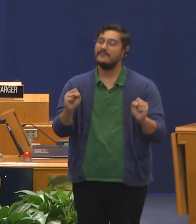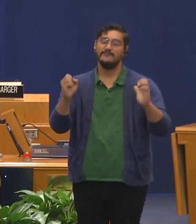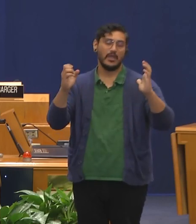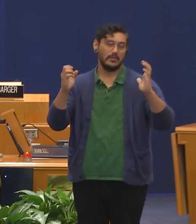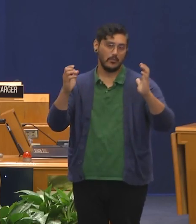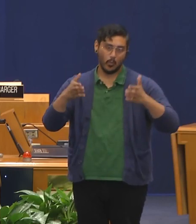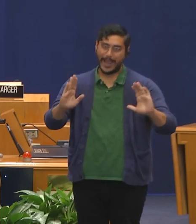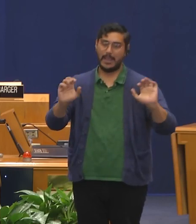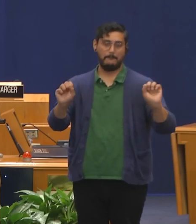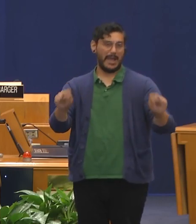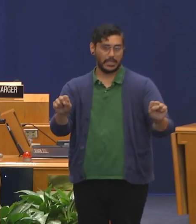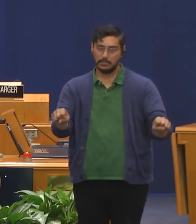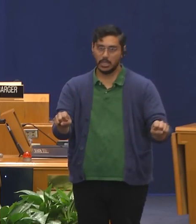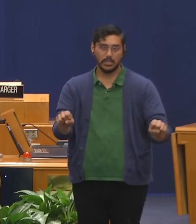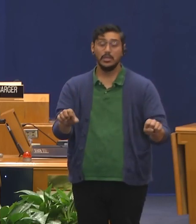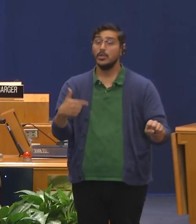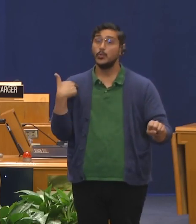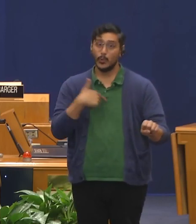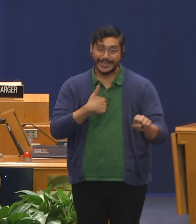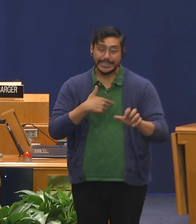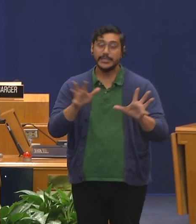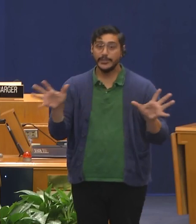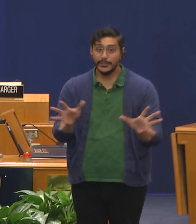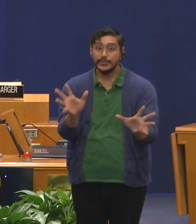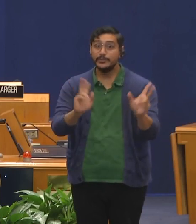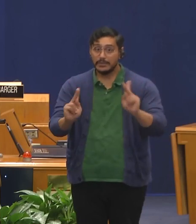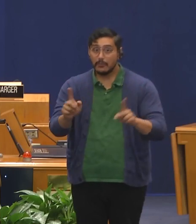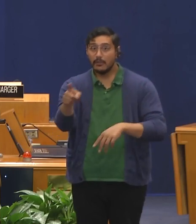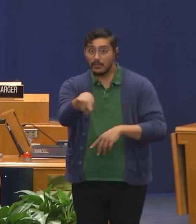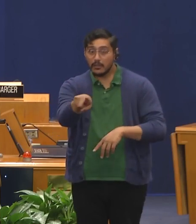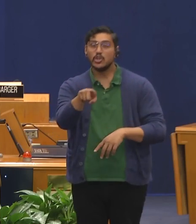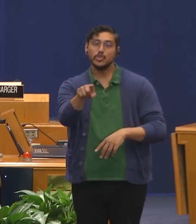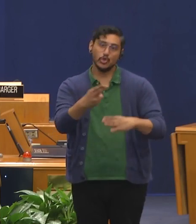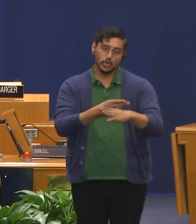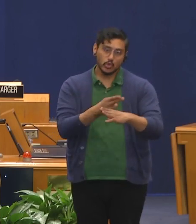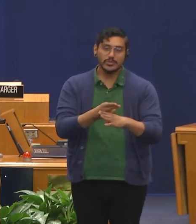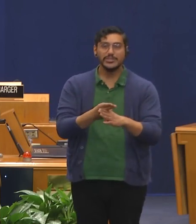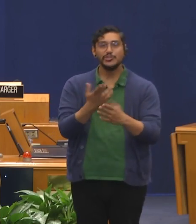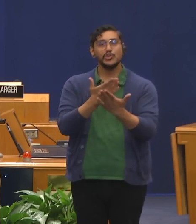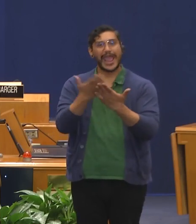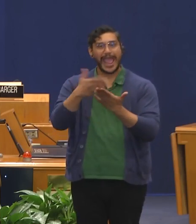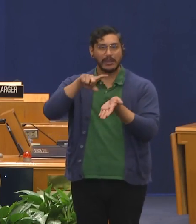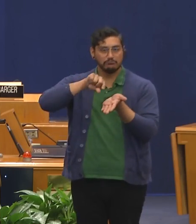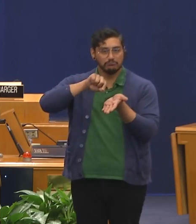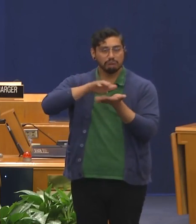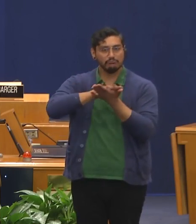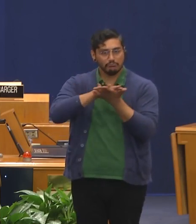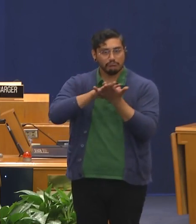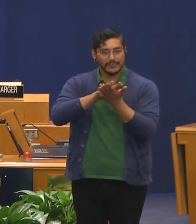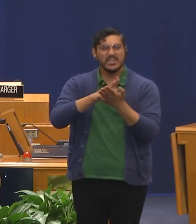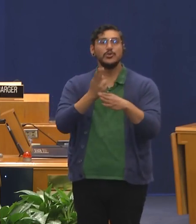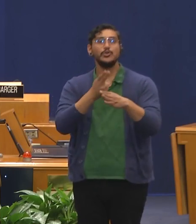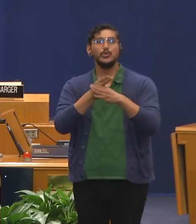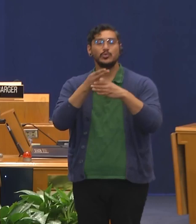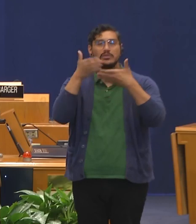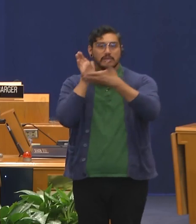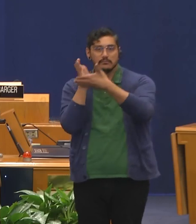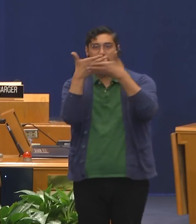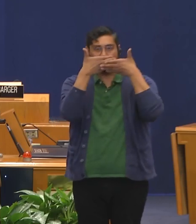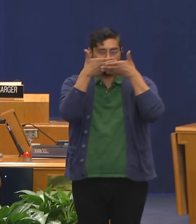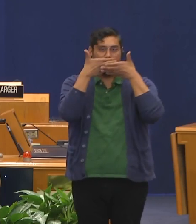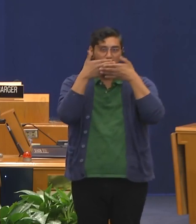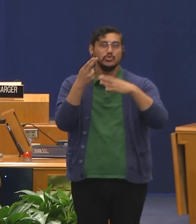do encourage people to make sure that you are using your hand sanitizer and that you're wearing your face coverings